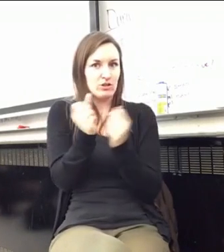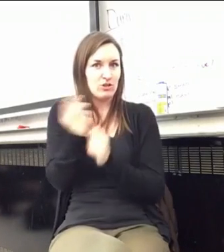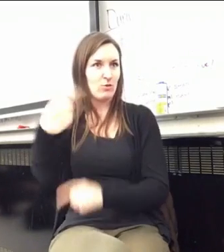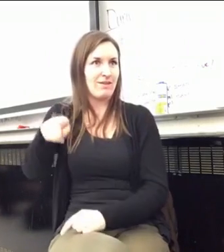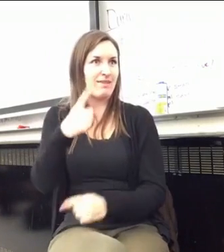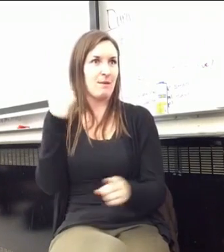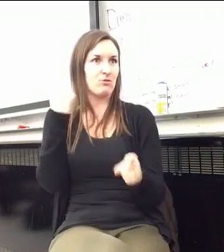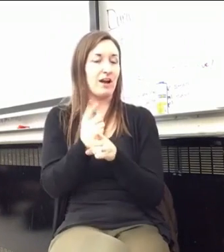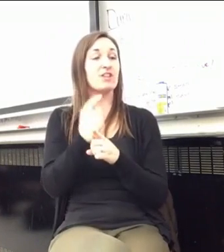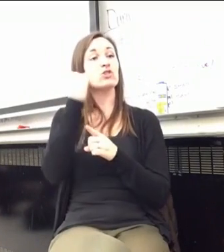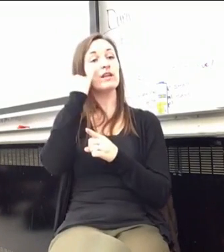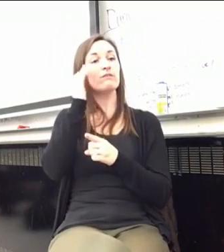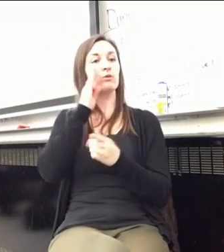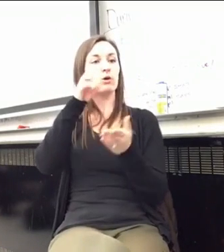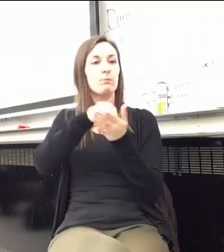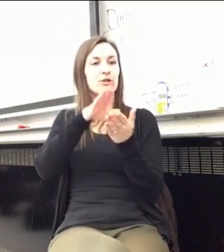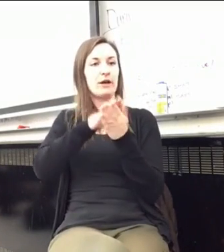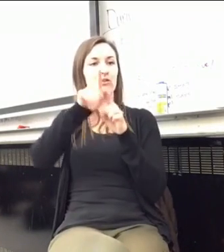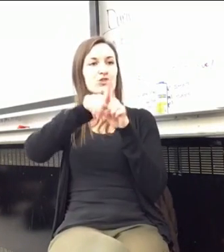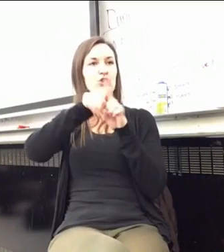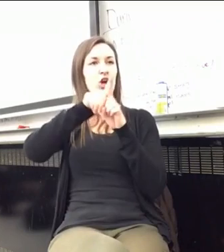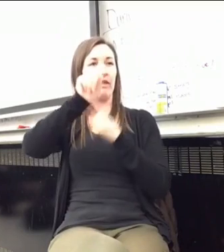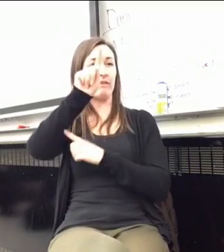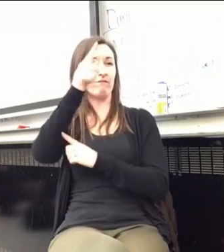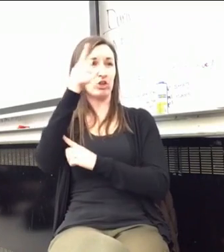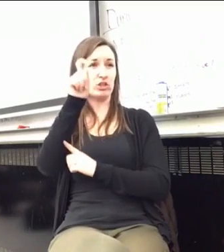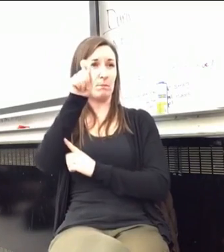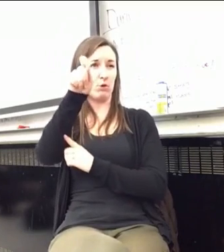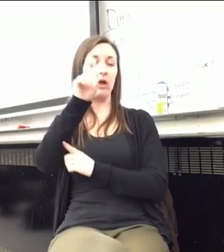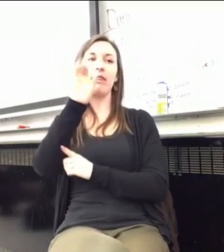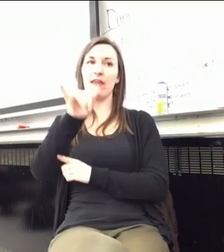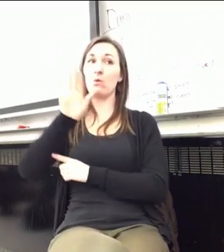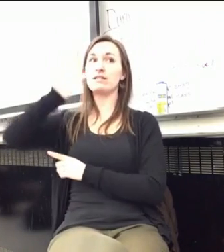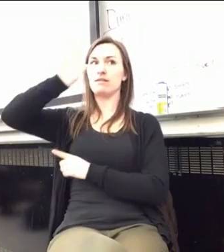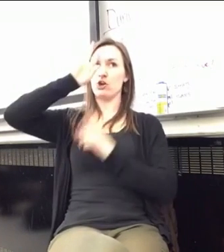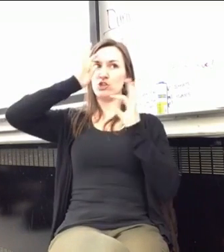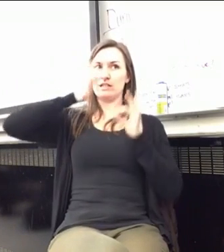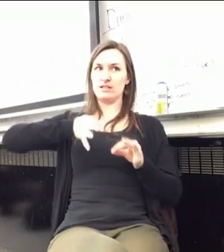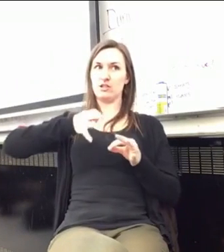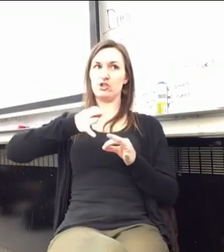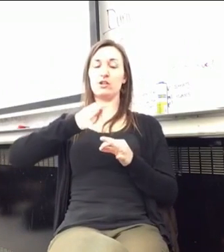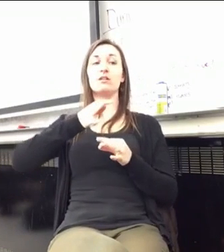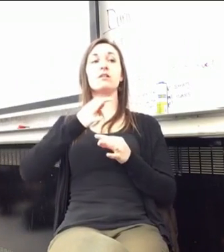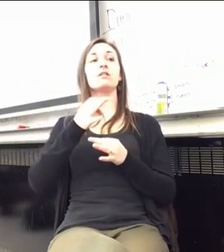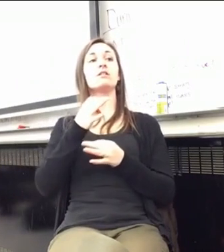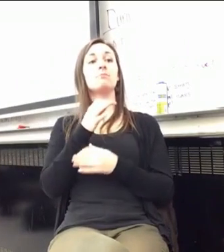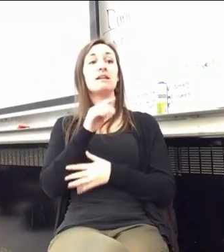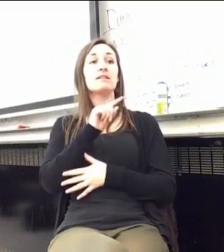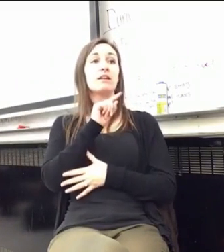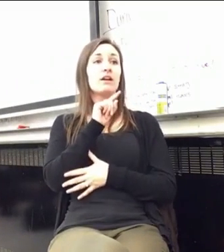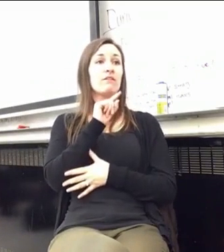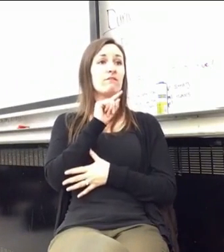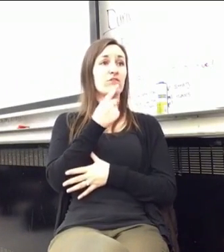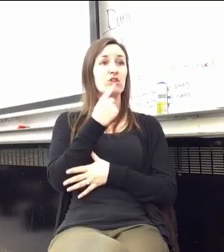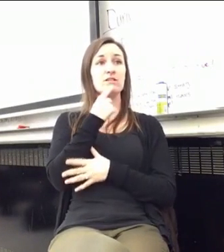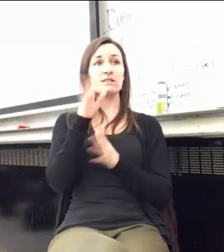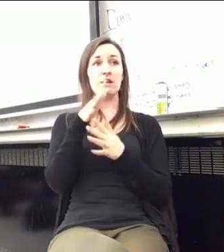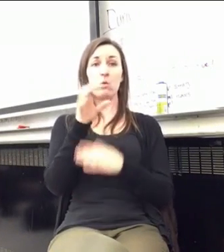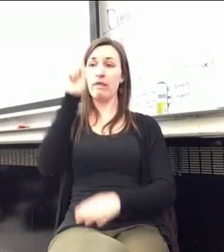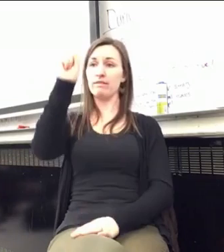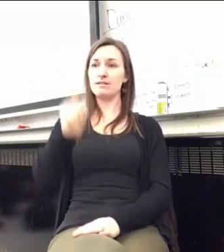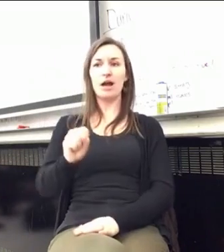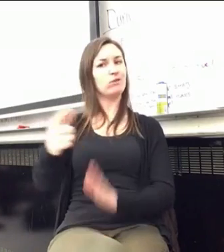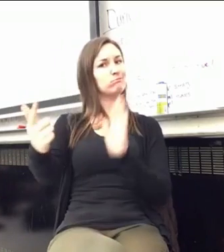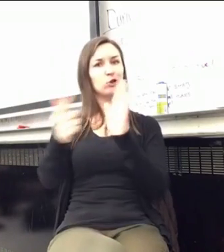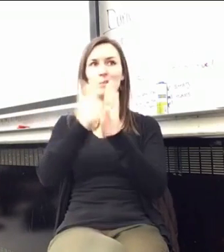if you will star the first bullet, that's what they decided to do. Basically, they, number 1, they said the South can't rebel